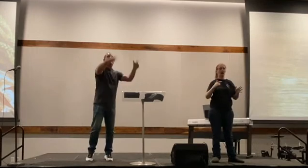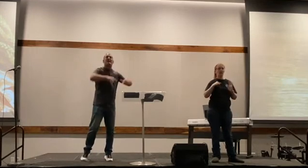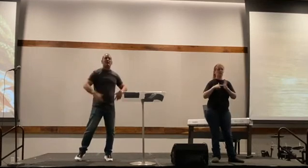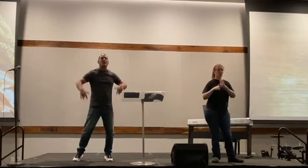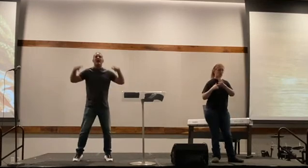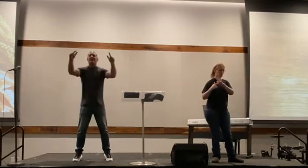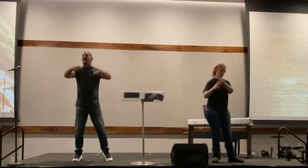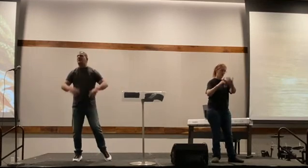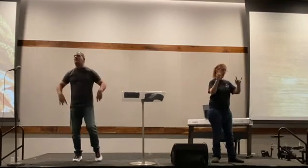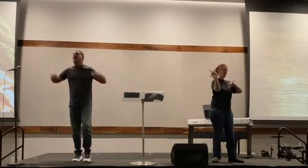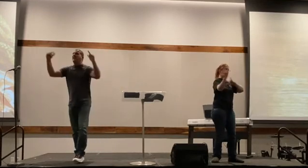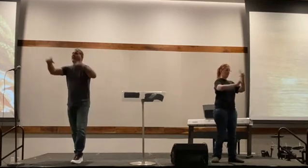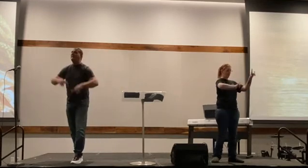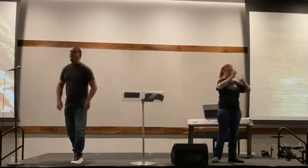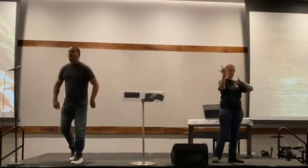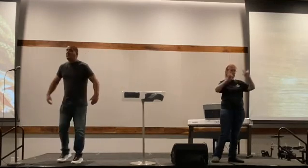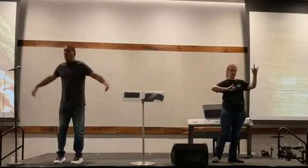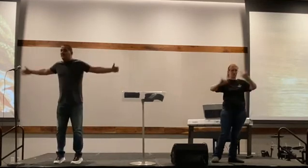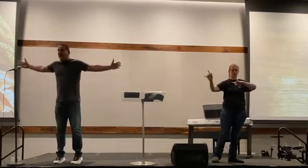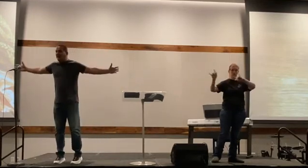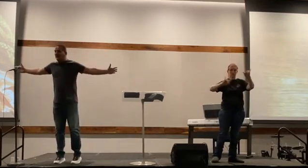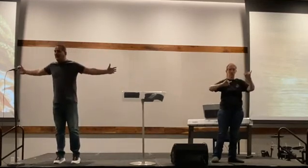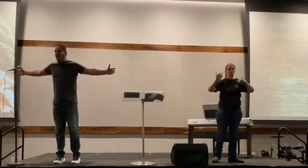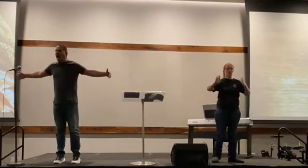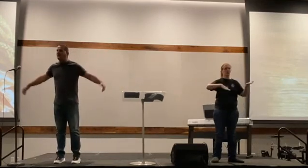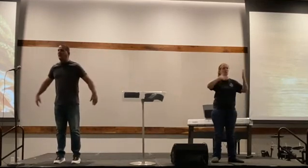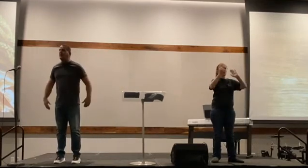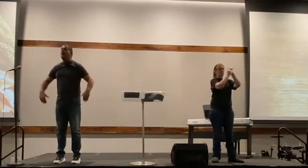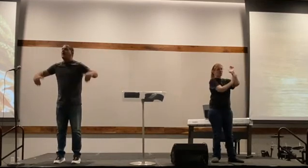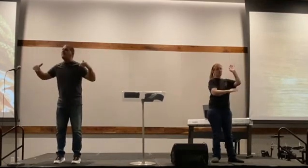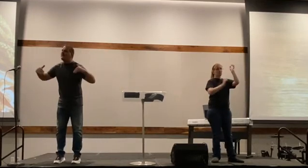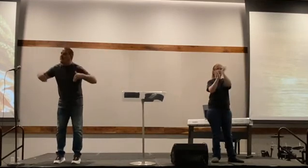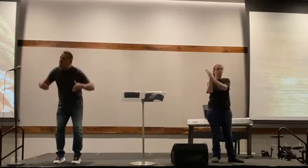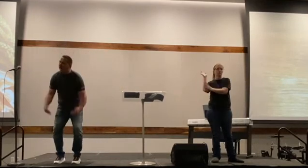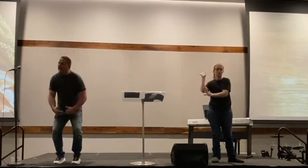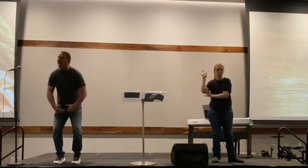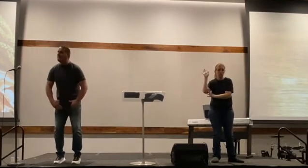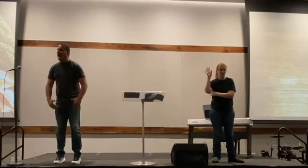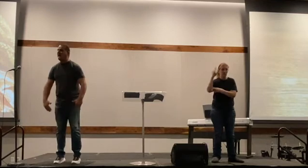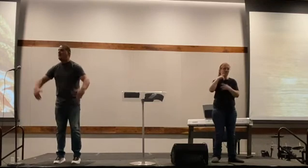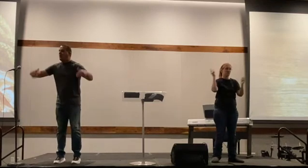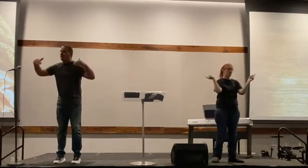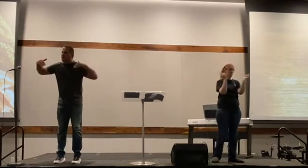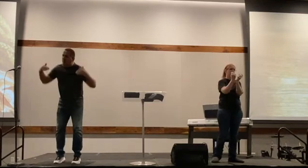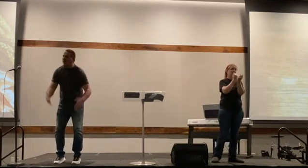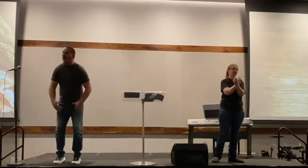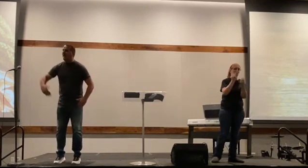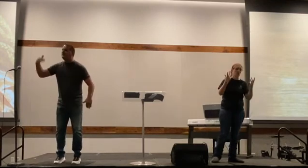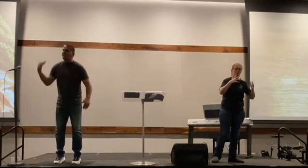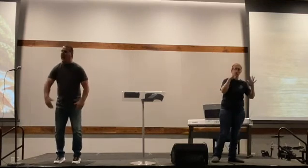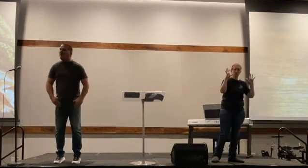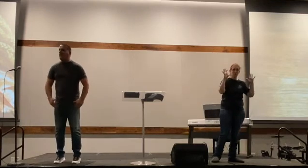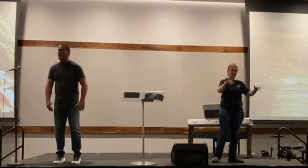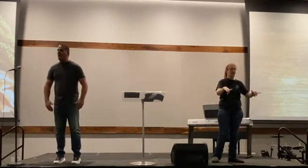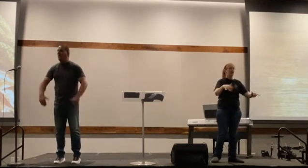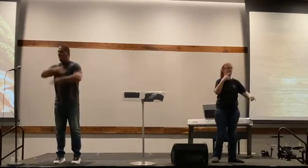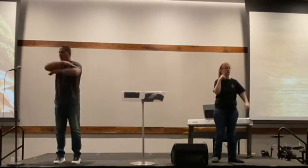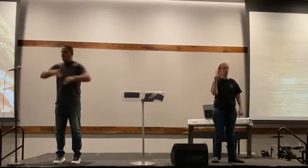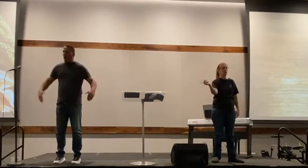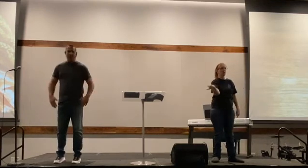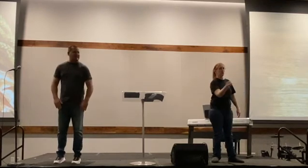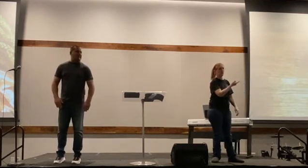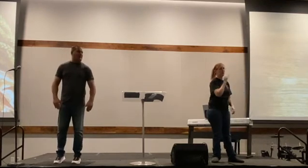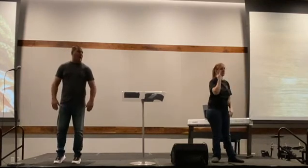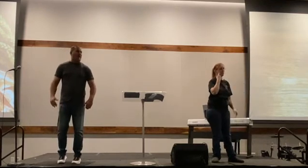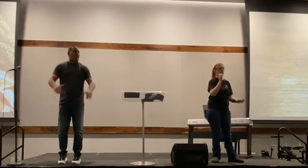that I love you, I love you, I love you. So he dies on the cross for you. Have you ever met anybody who just went out and died for you for